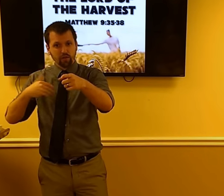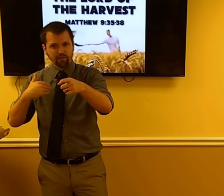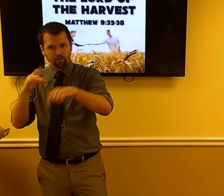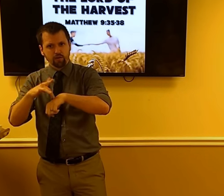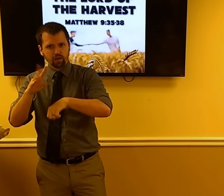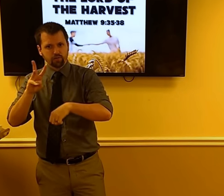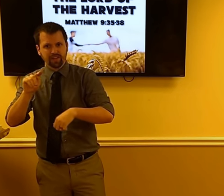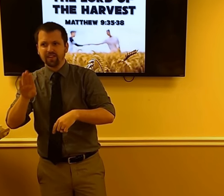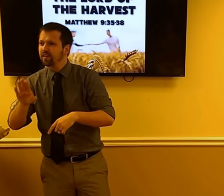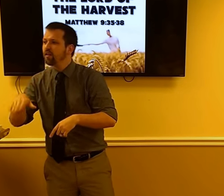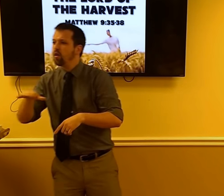You been to walk through Bethlehem?